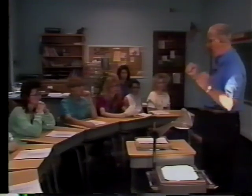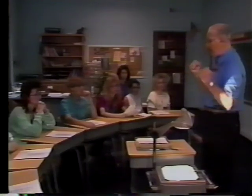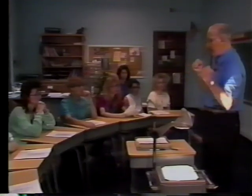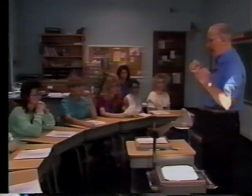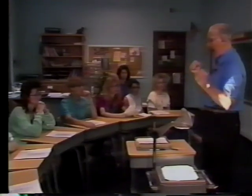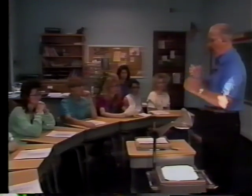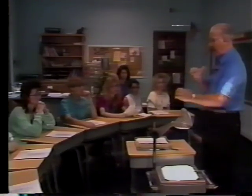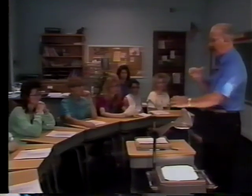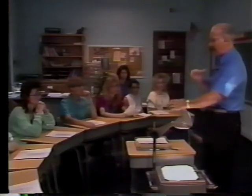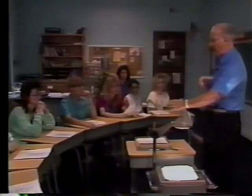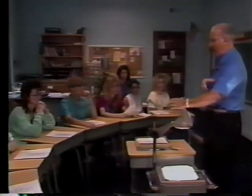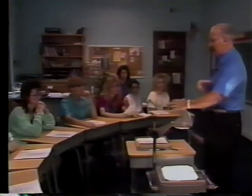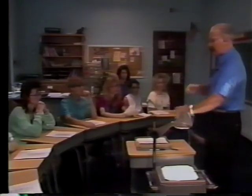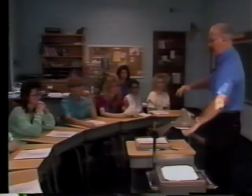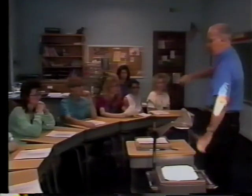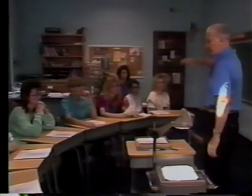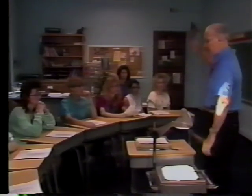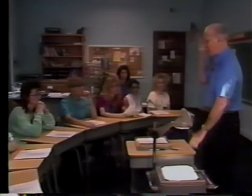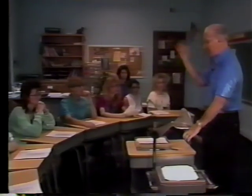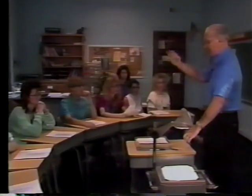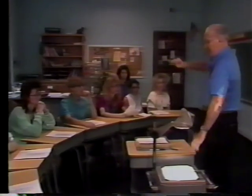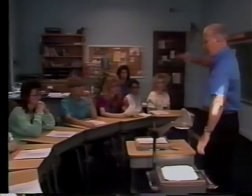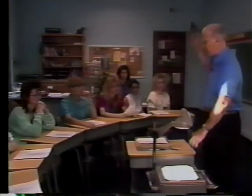very powerful voice. He used to preach.